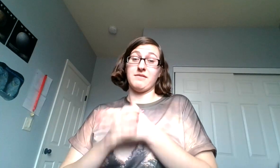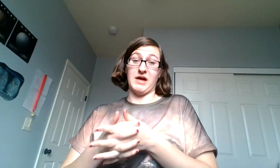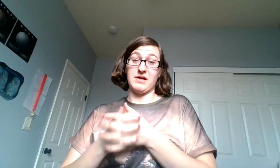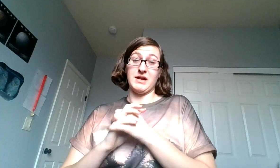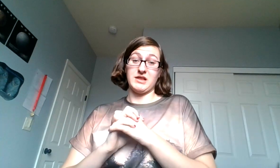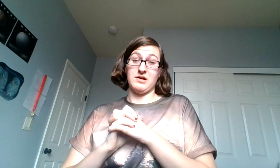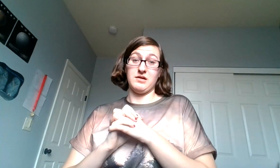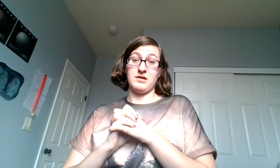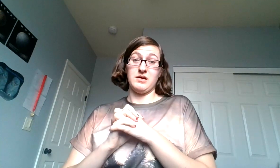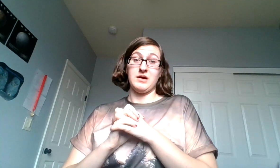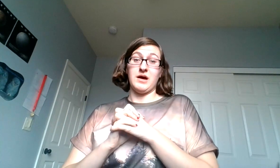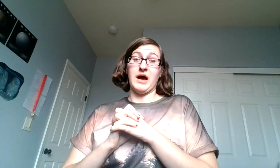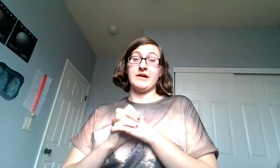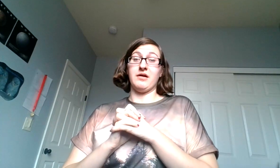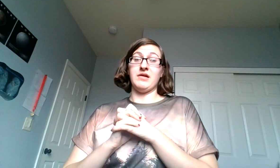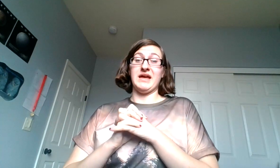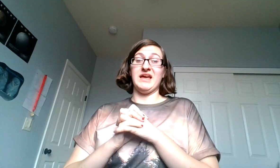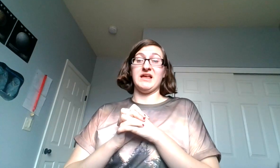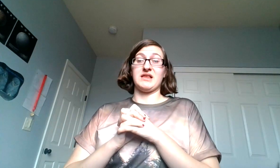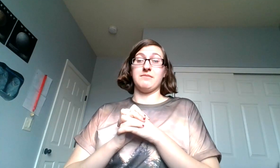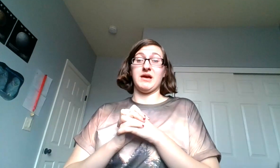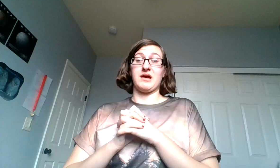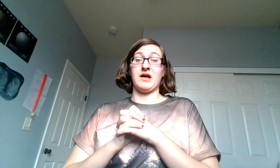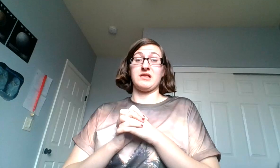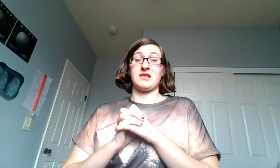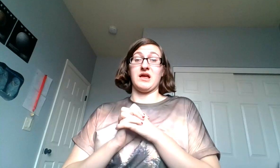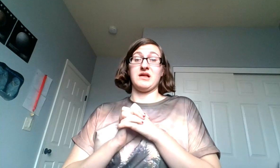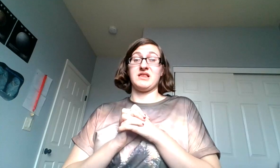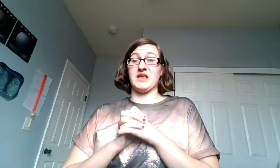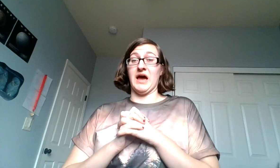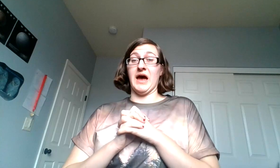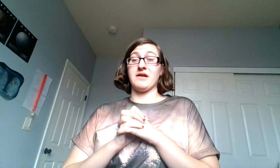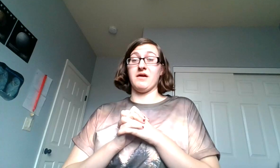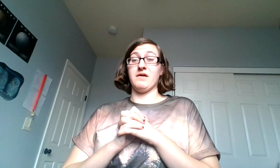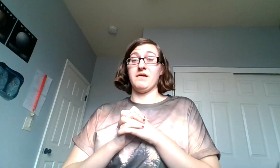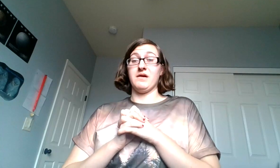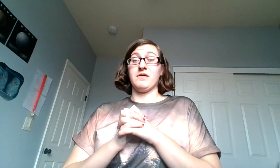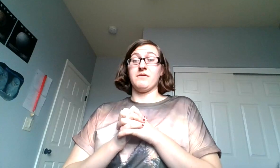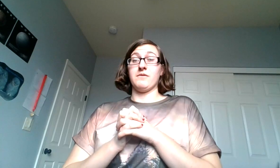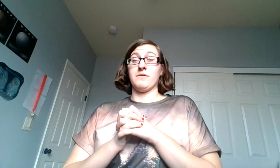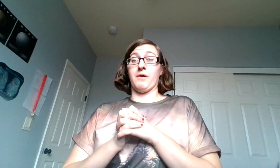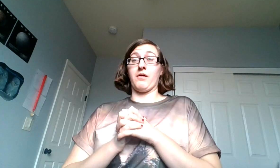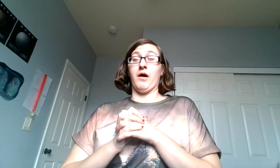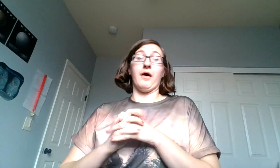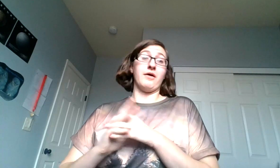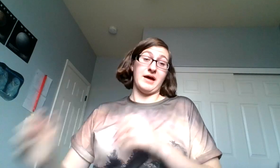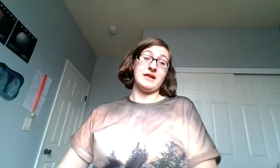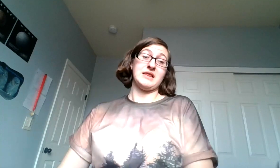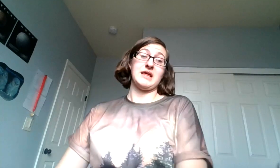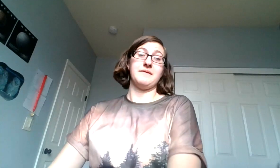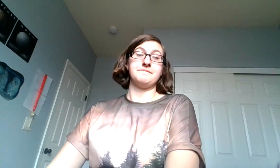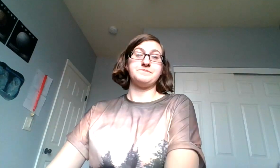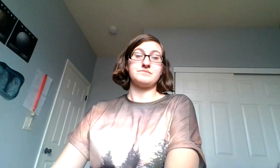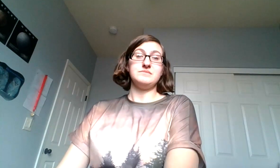virus. I know it's making us sad for all of us, and